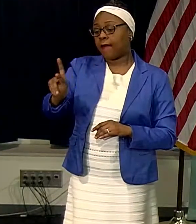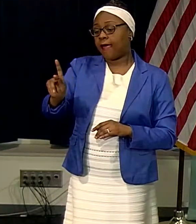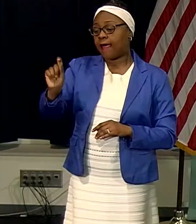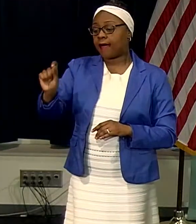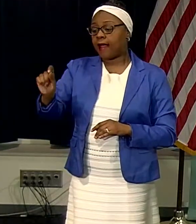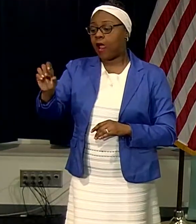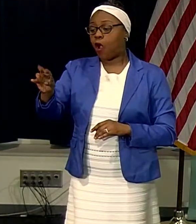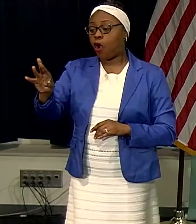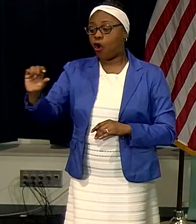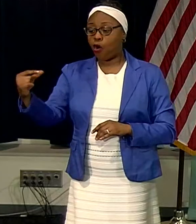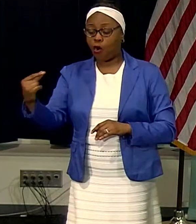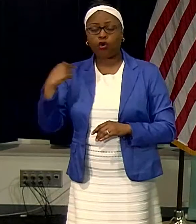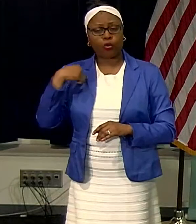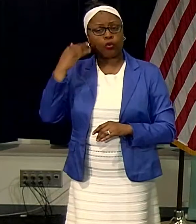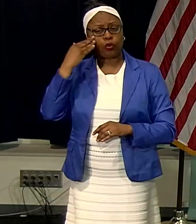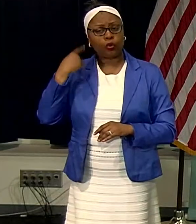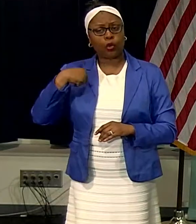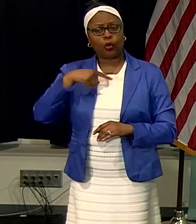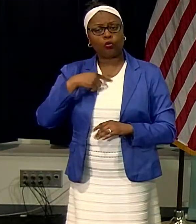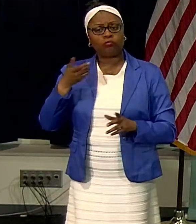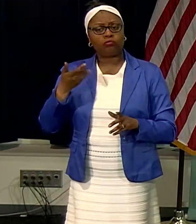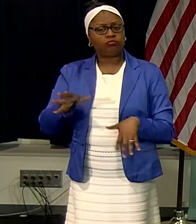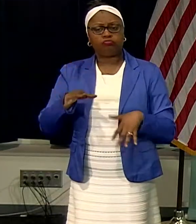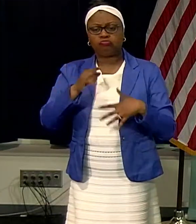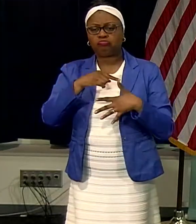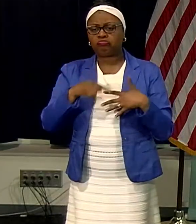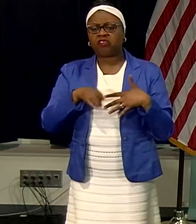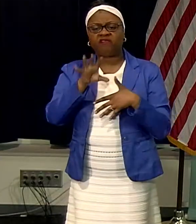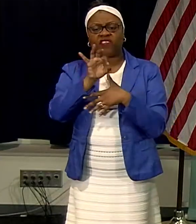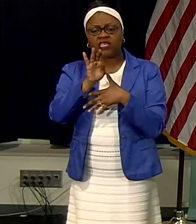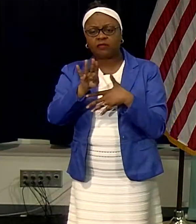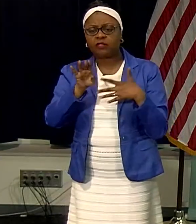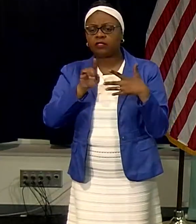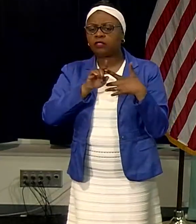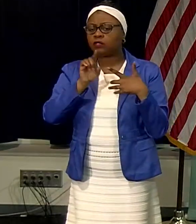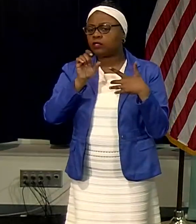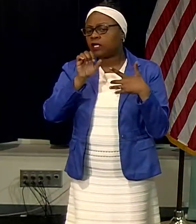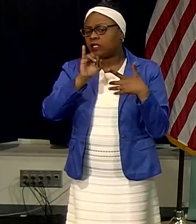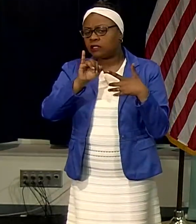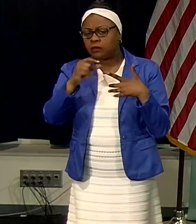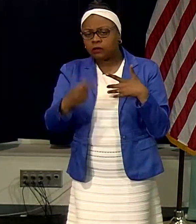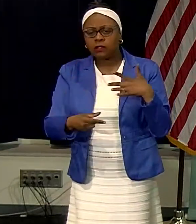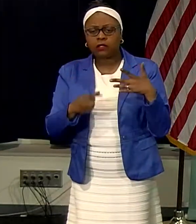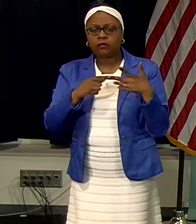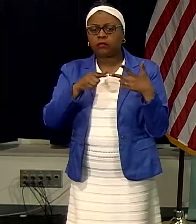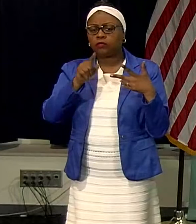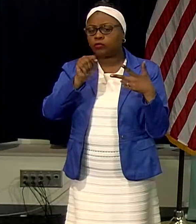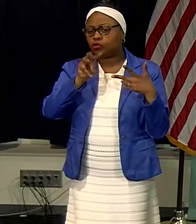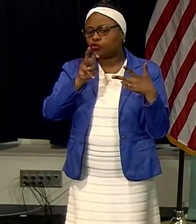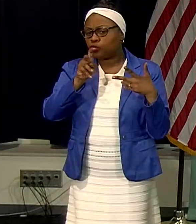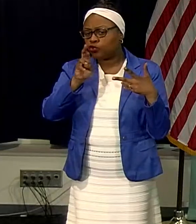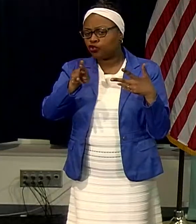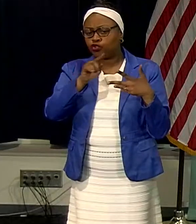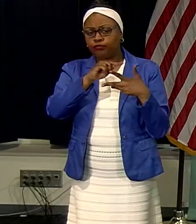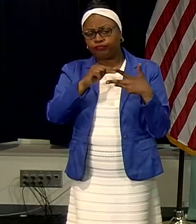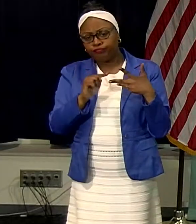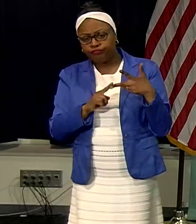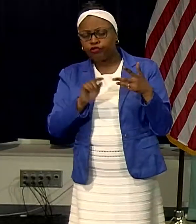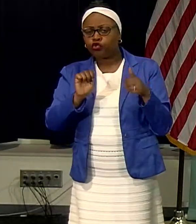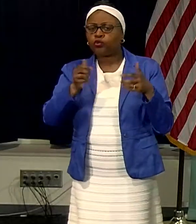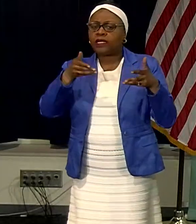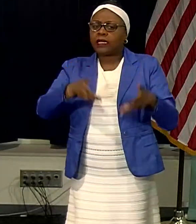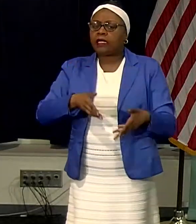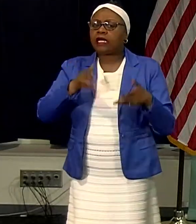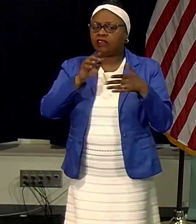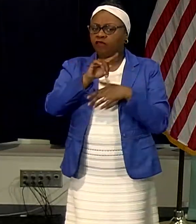media via Instagram, Facebook, Twitter as well. So you can get a hold of us there, and you can also leave questions or, within